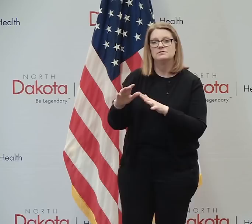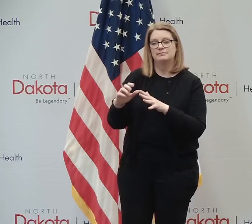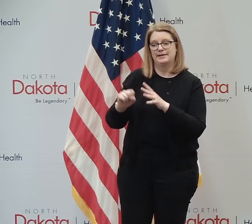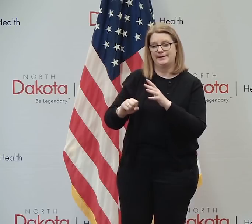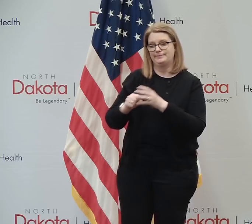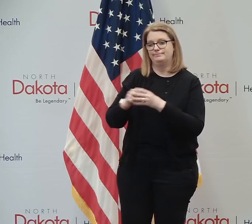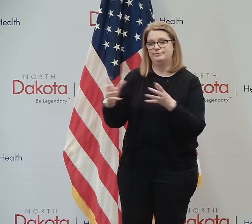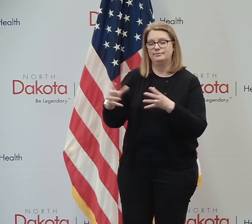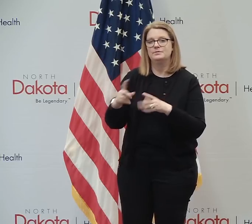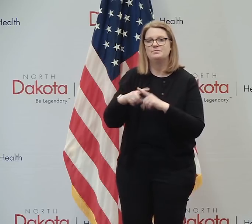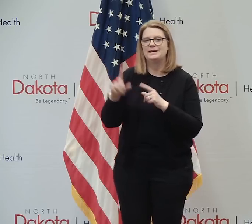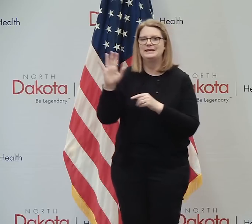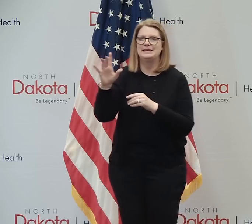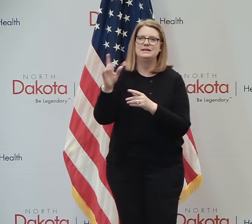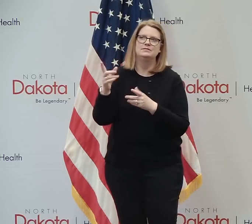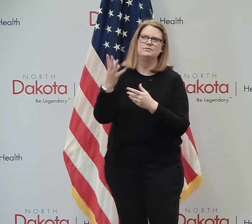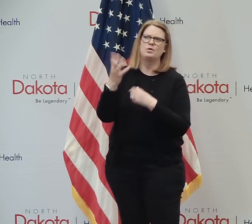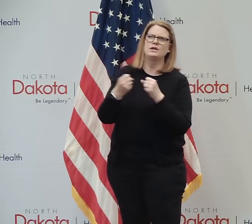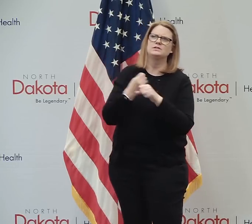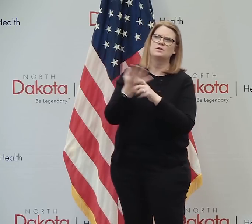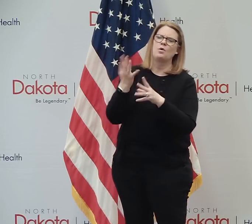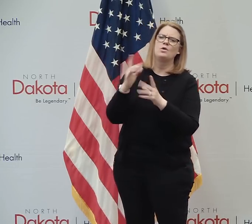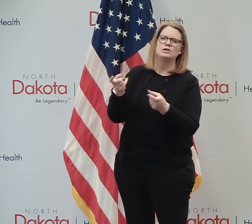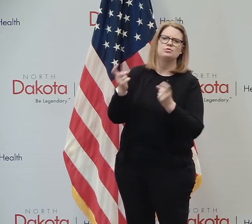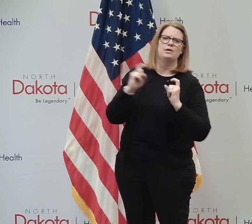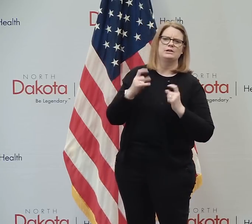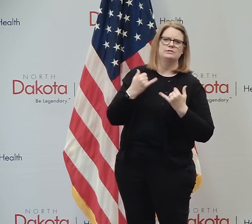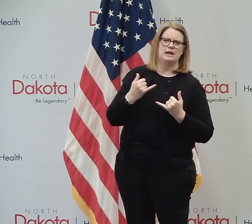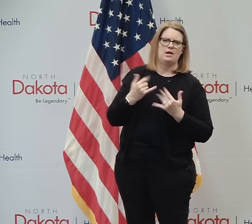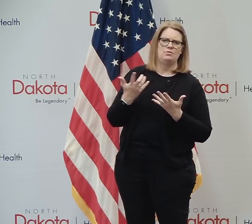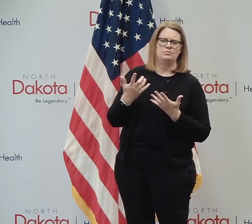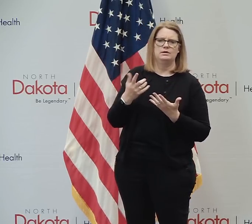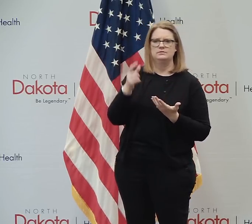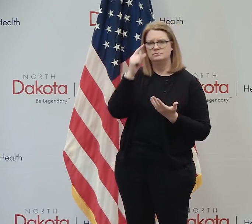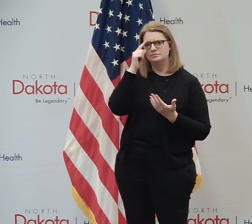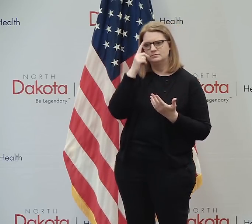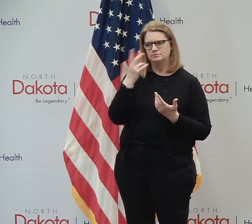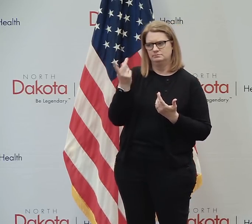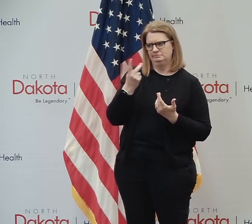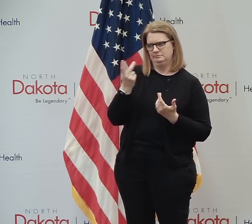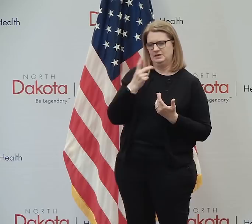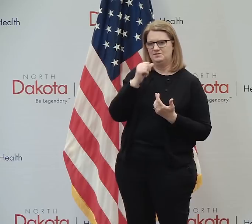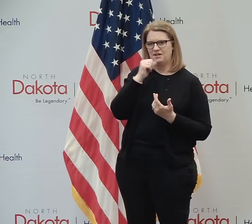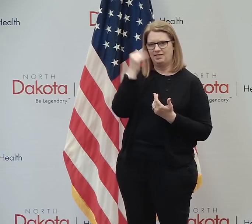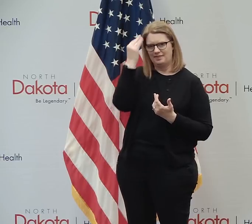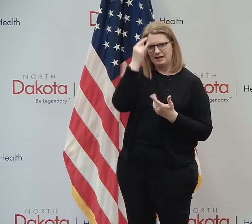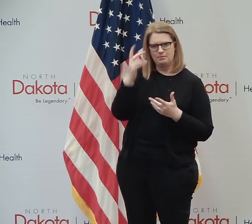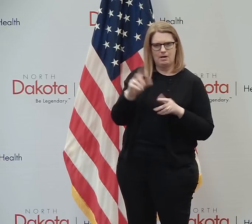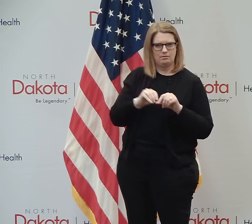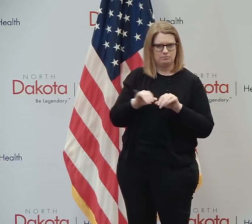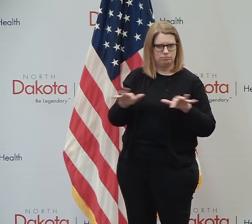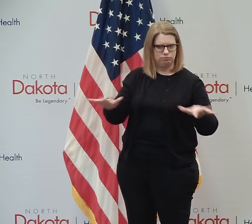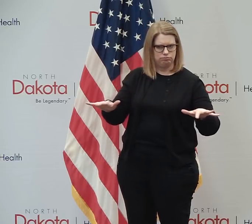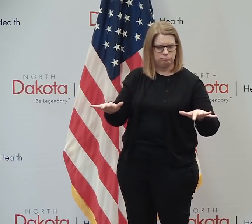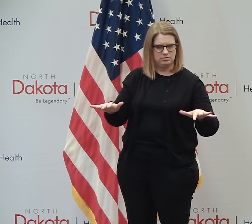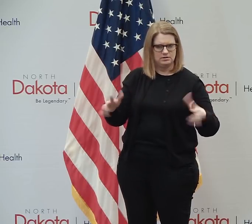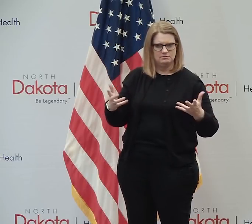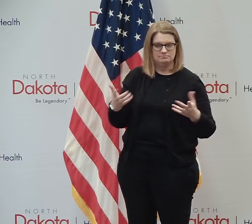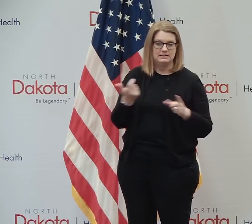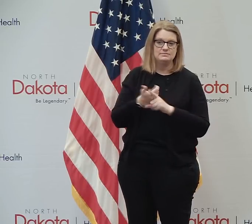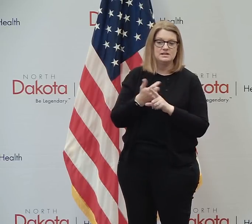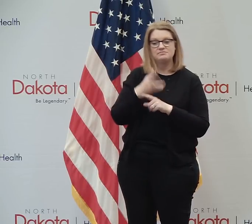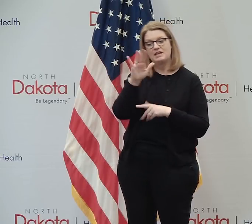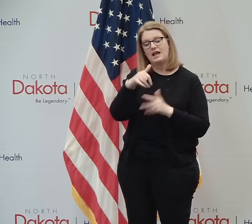and made a donation now at a time when I don't think either one of us were thinking a global pandemic. He was just,